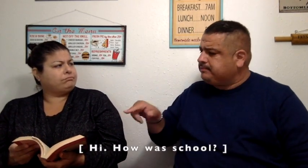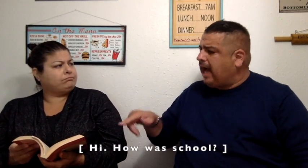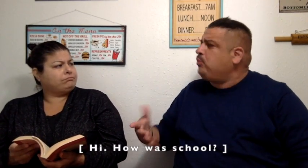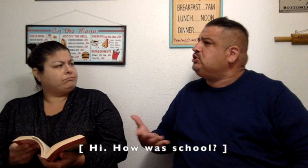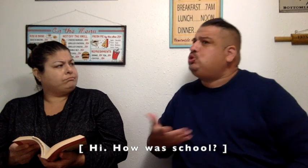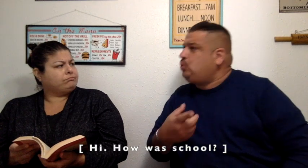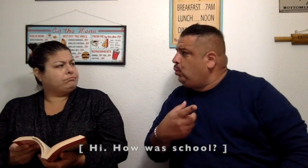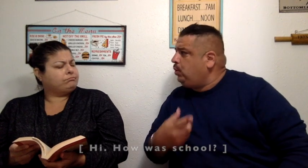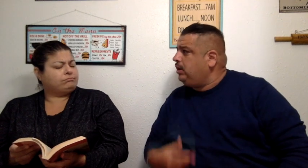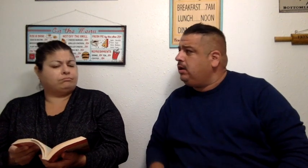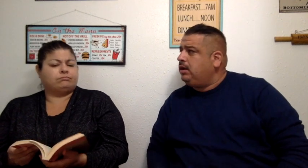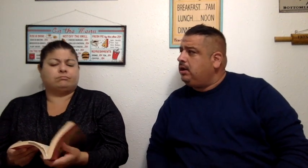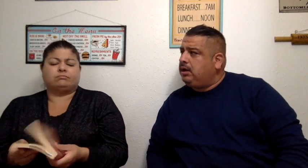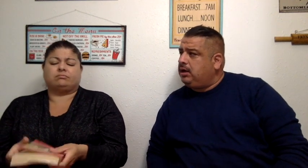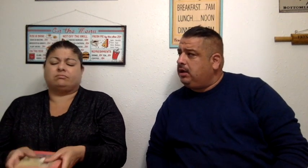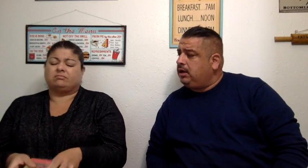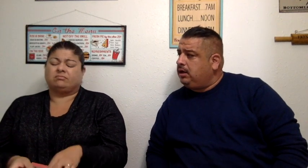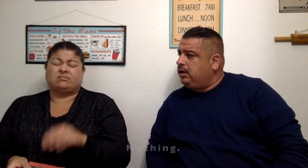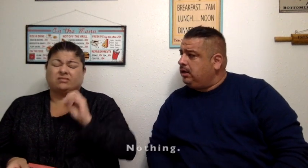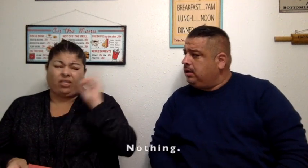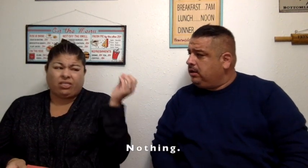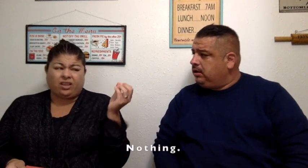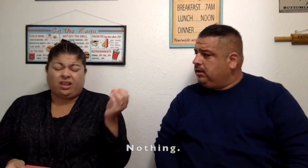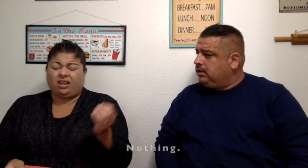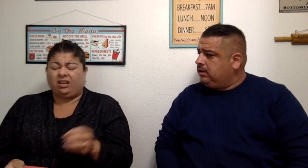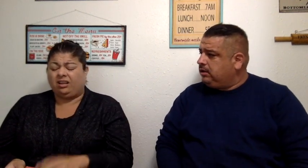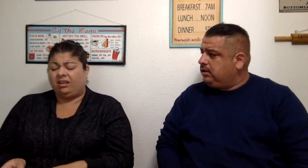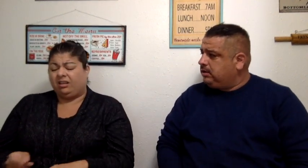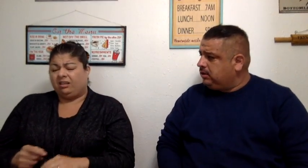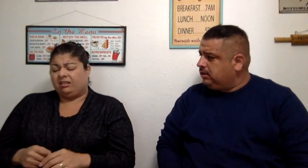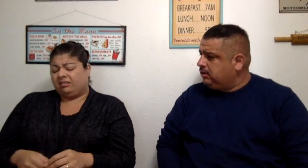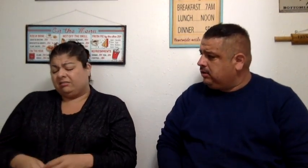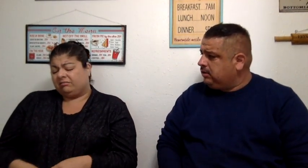Hi, how was school? Nothing.